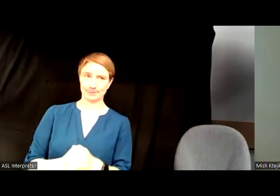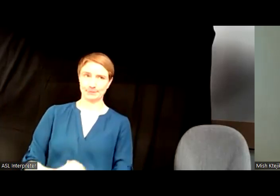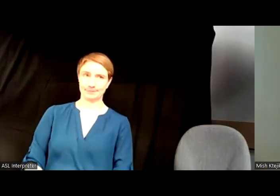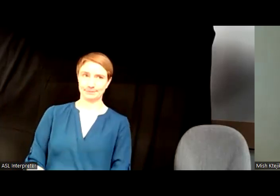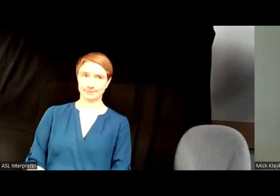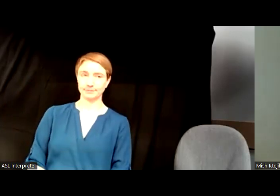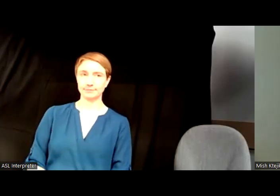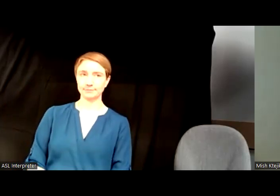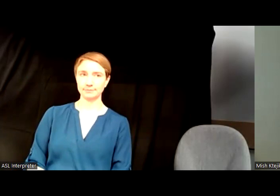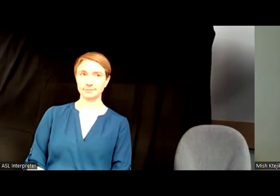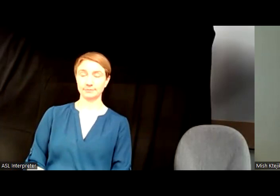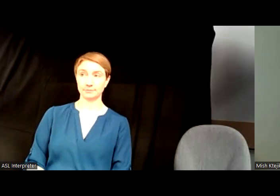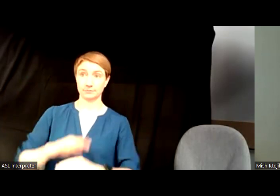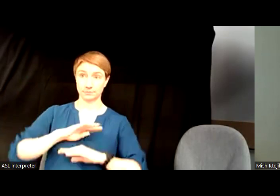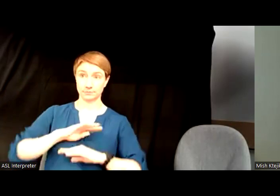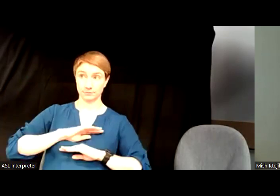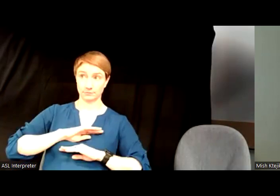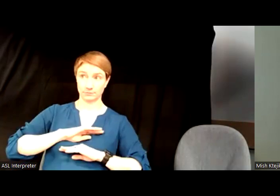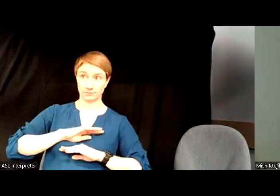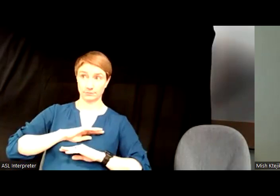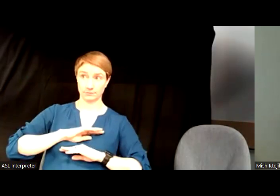So, does that answer your question?